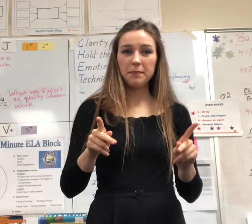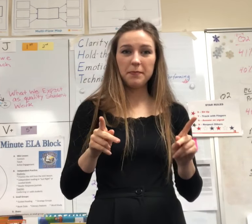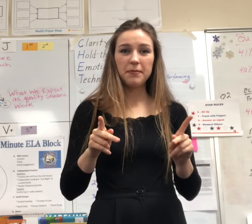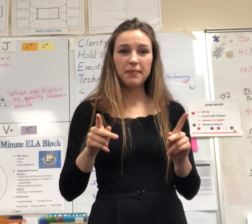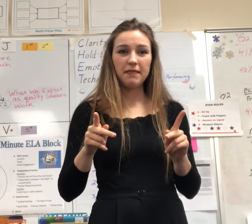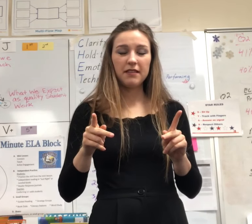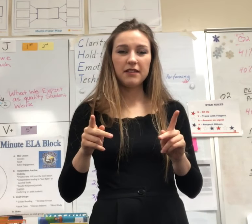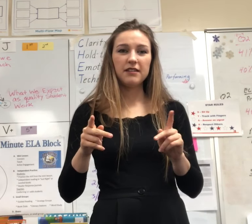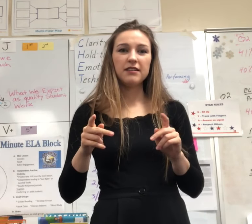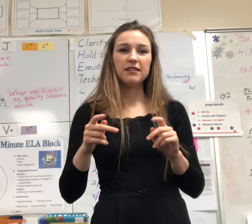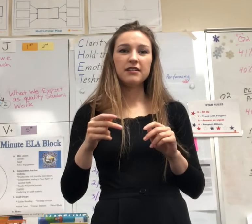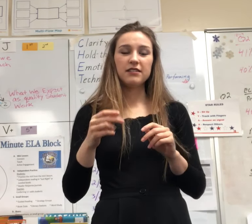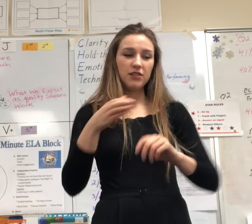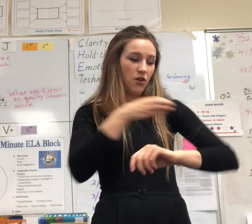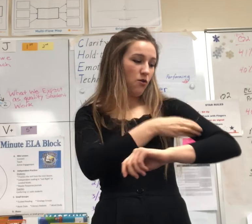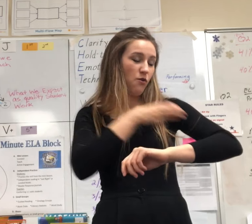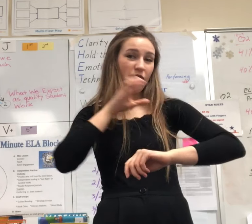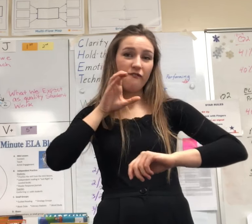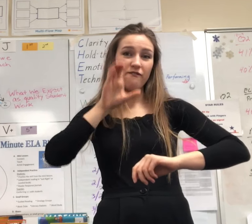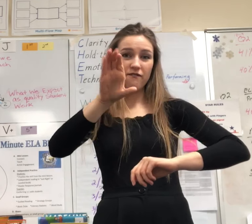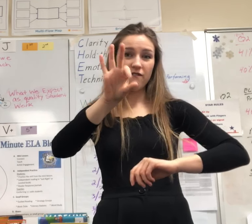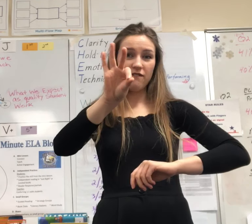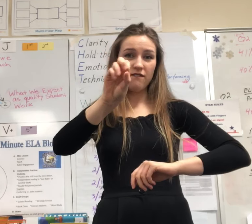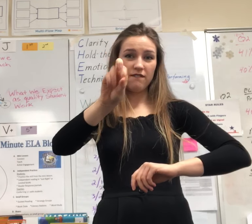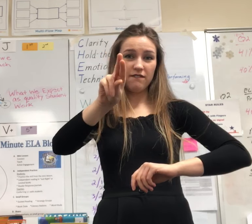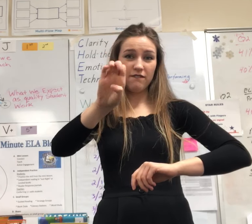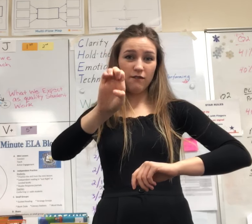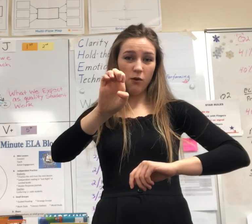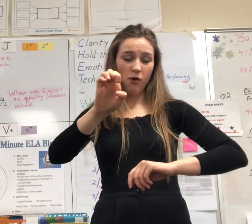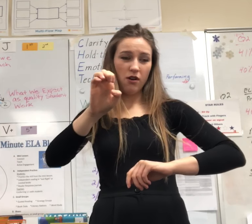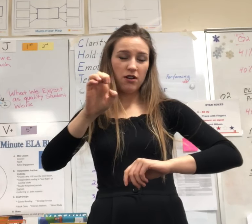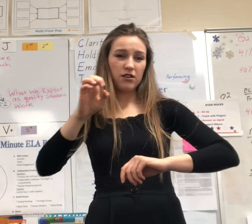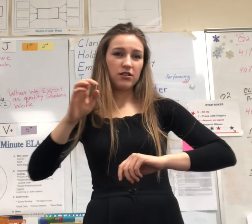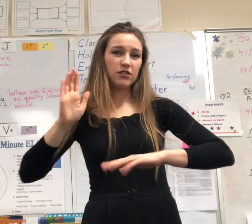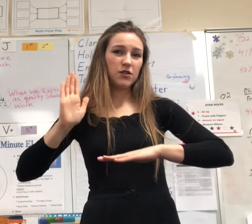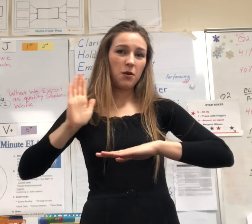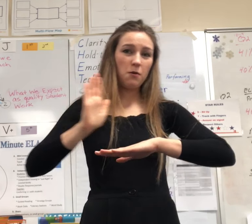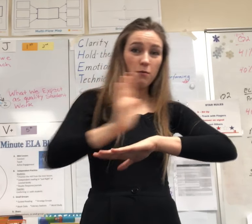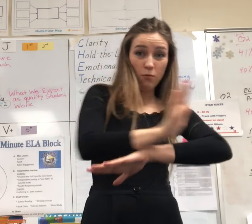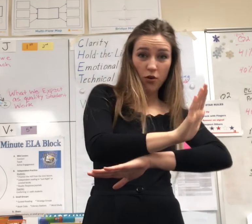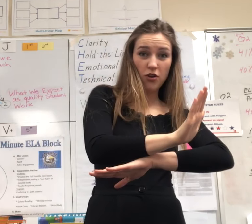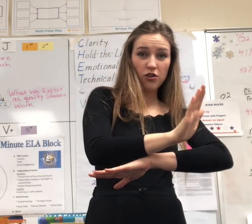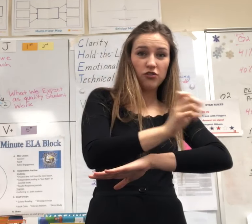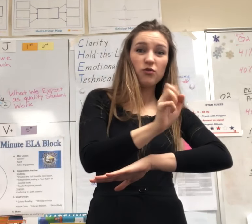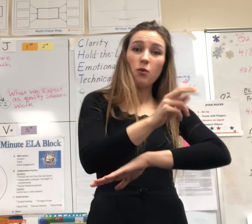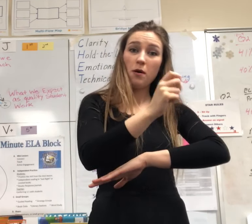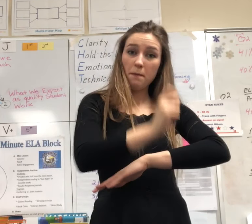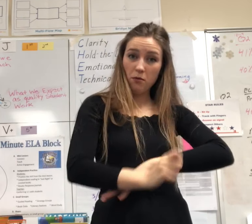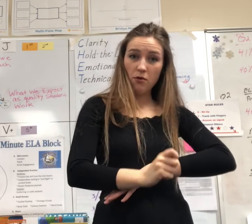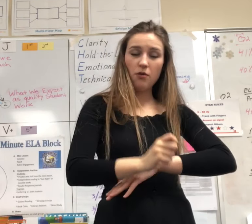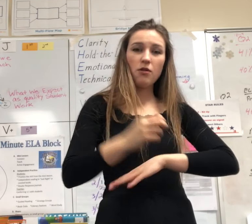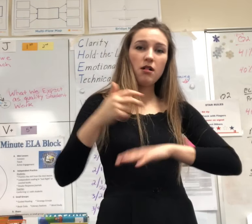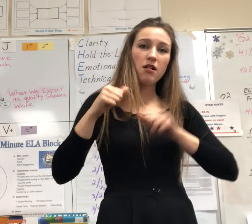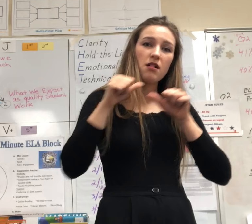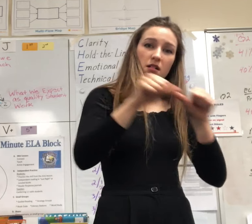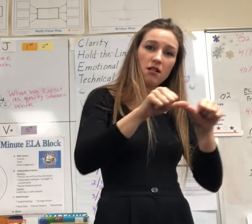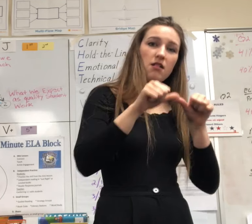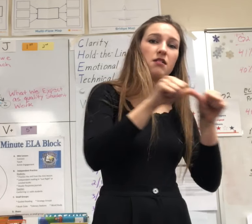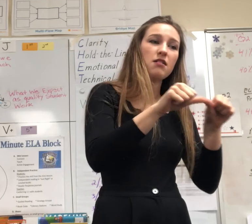pull, and then until another force, like you said, something has it stop or change position. Good job. Stop